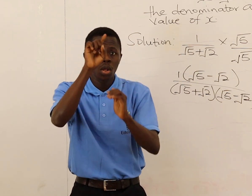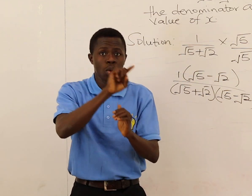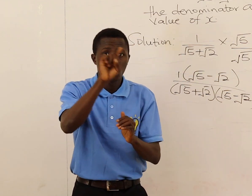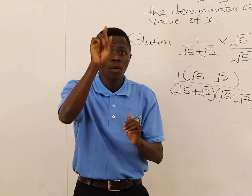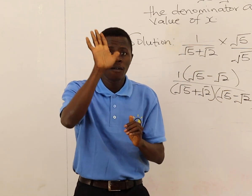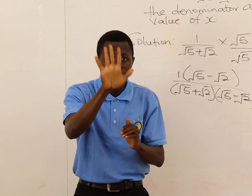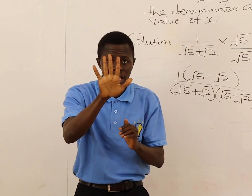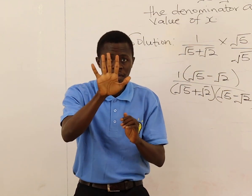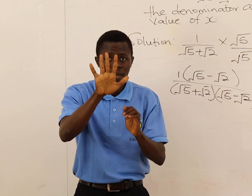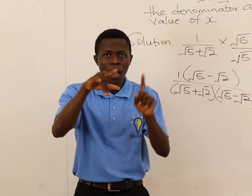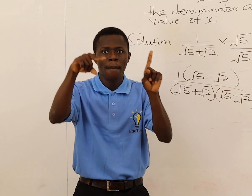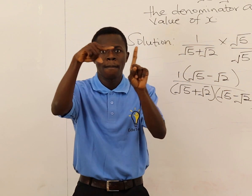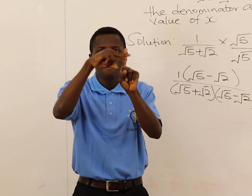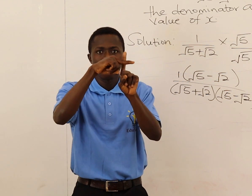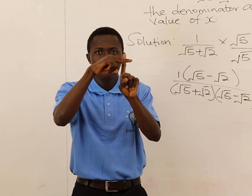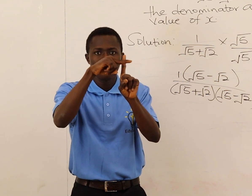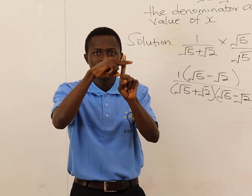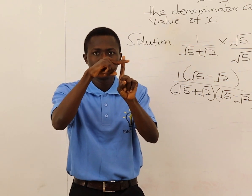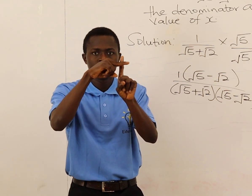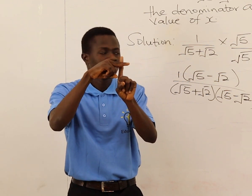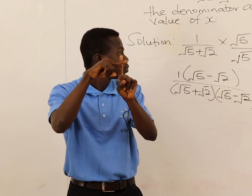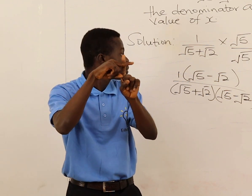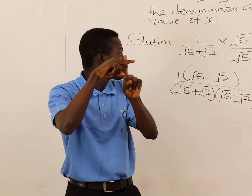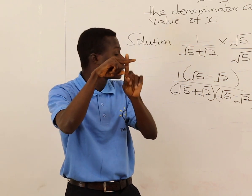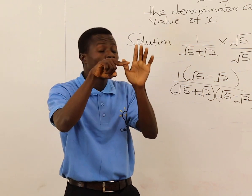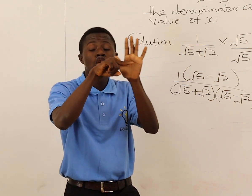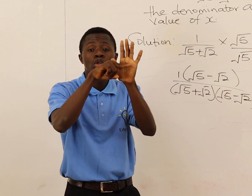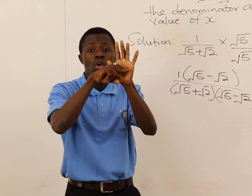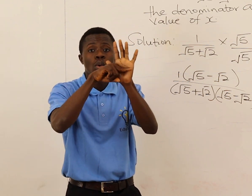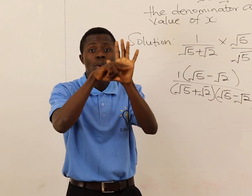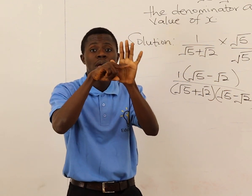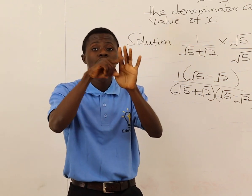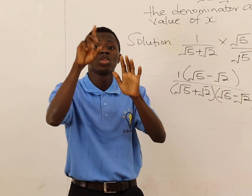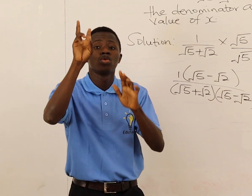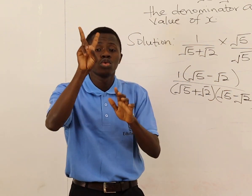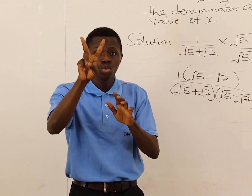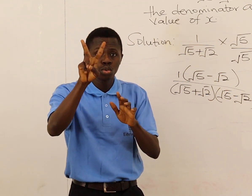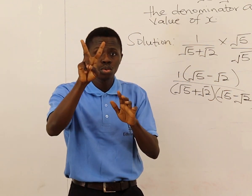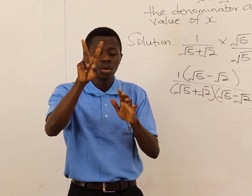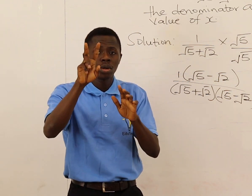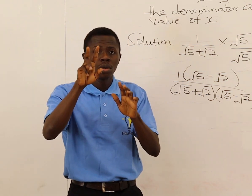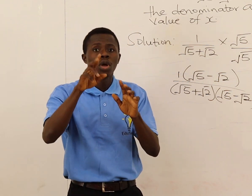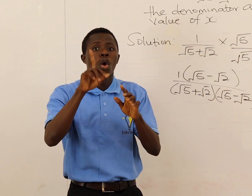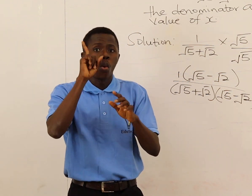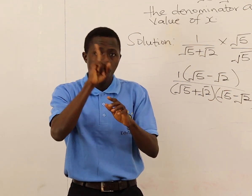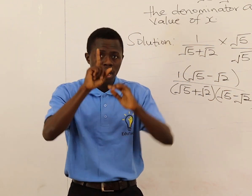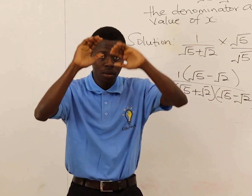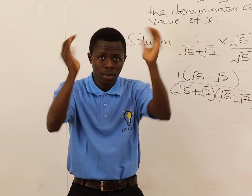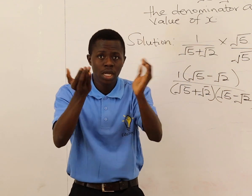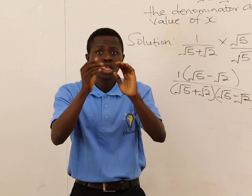Yes. So 1 would multiply square root of 5 and the answer will give us square root of 5.